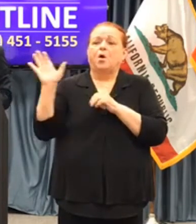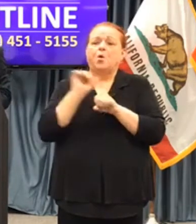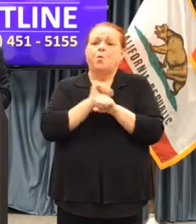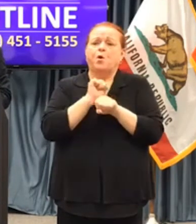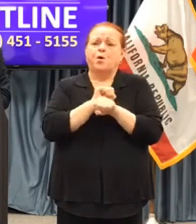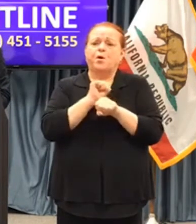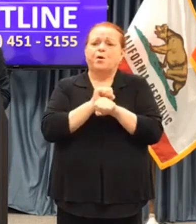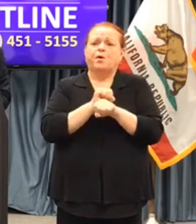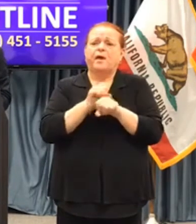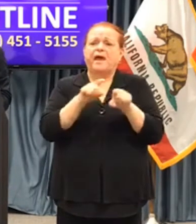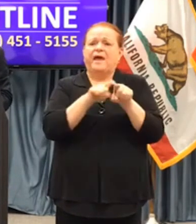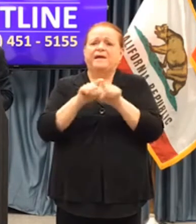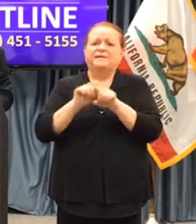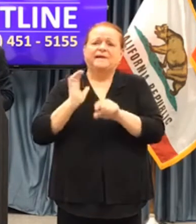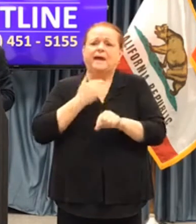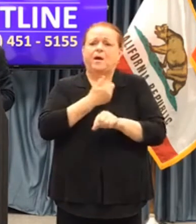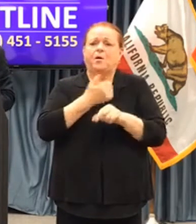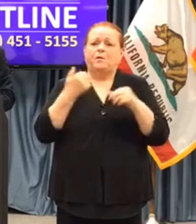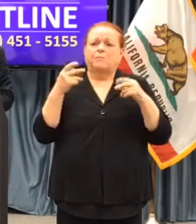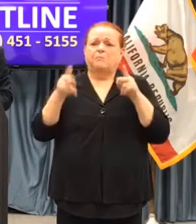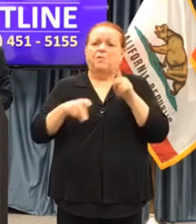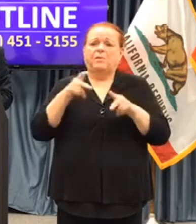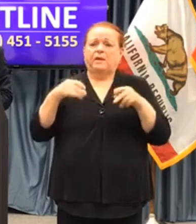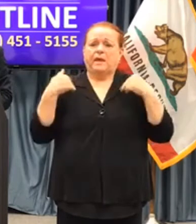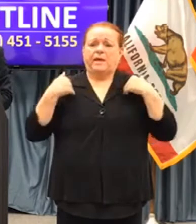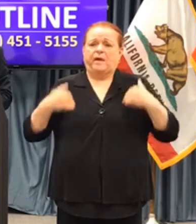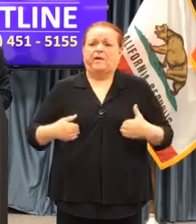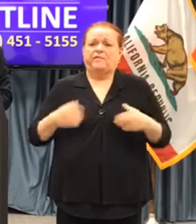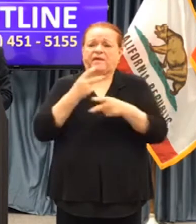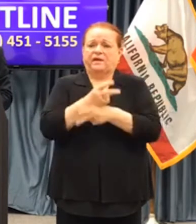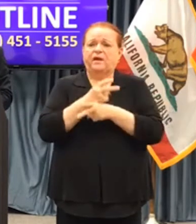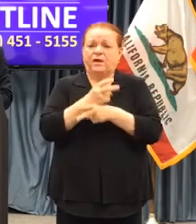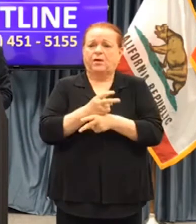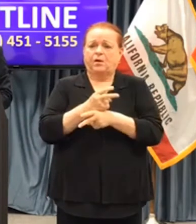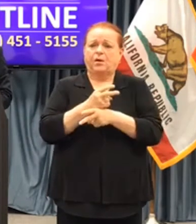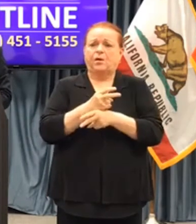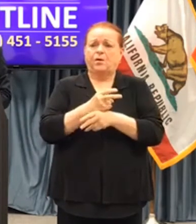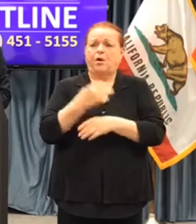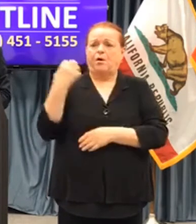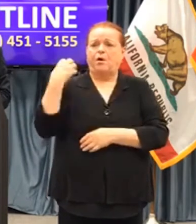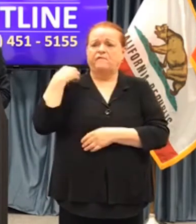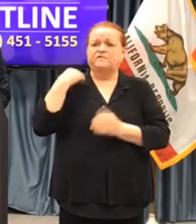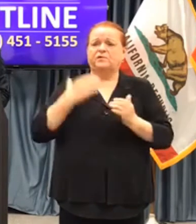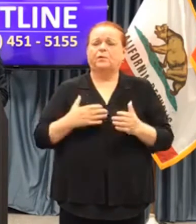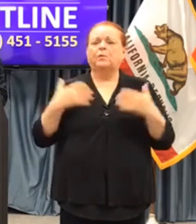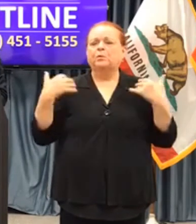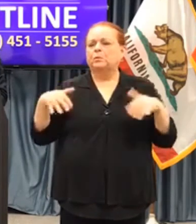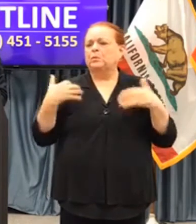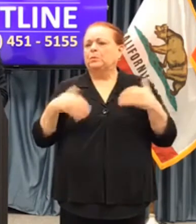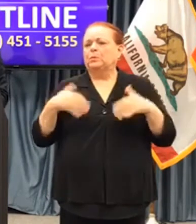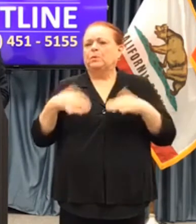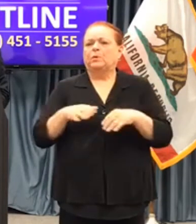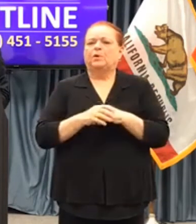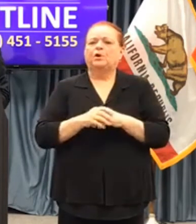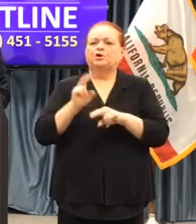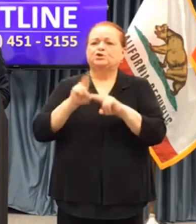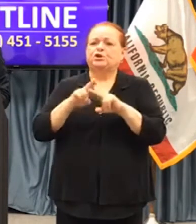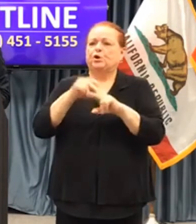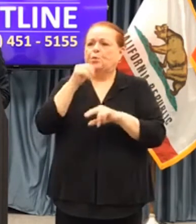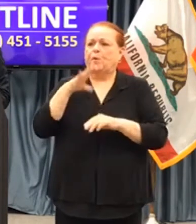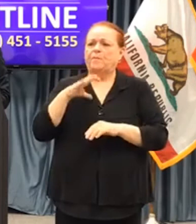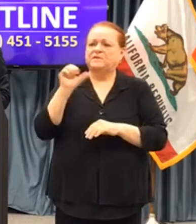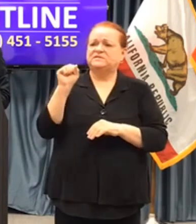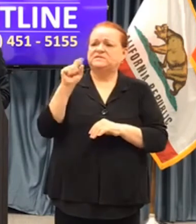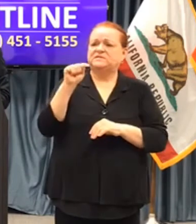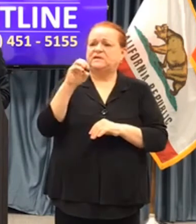our our public health officer is phenomenal. Chairwoman Steele, her leadership on